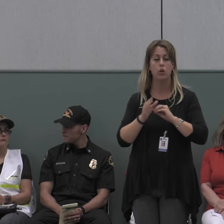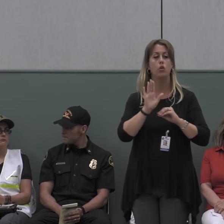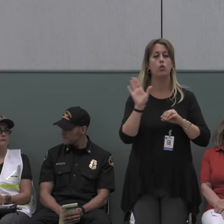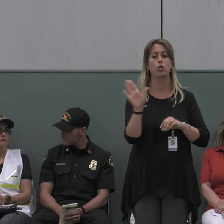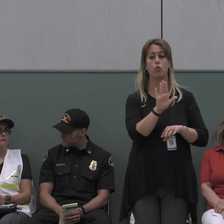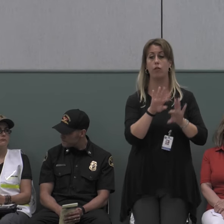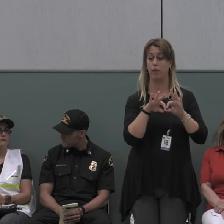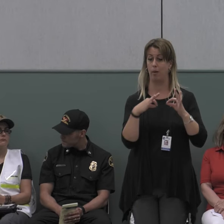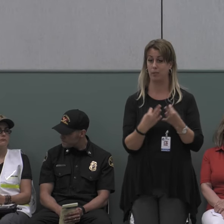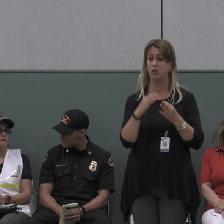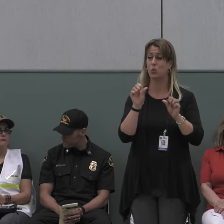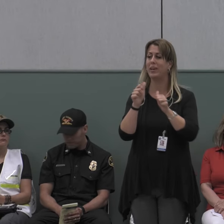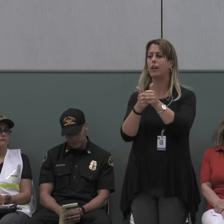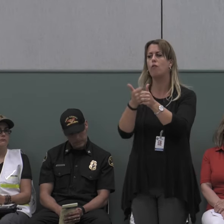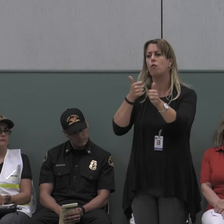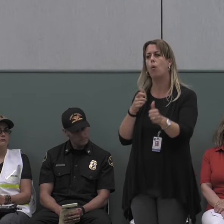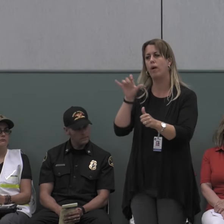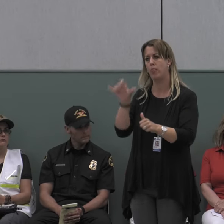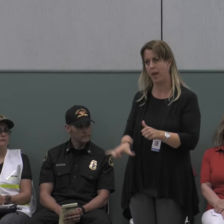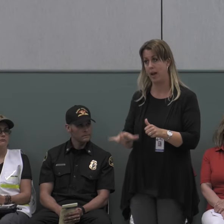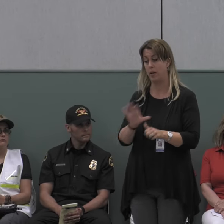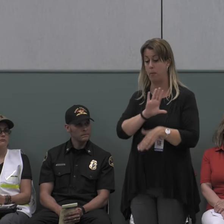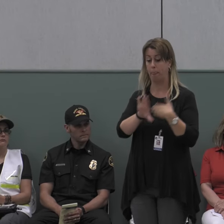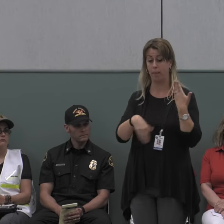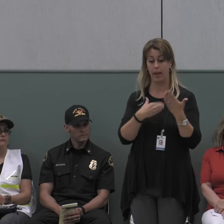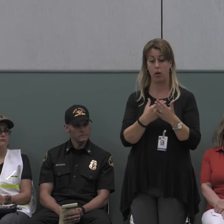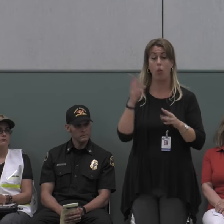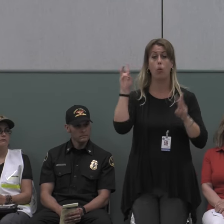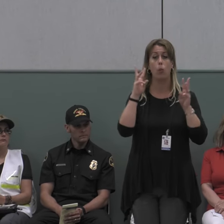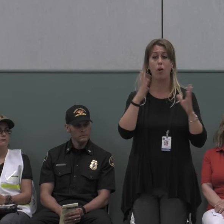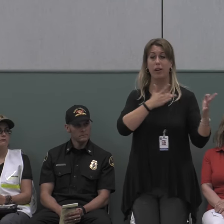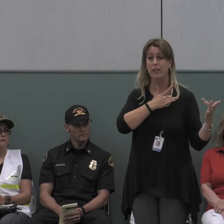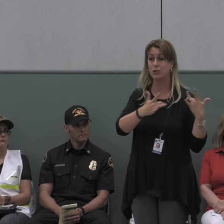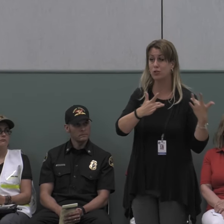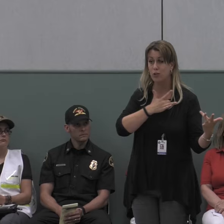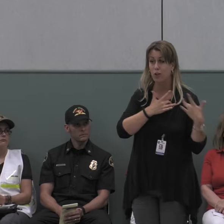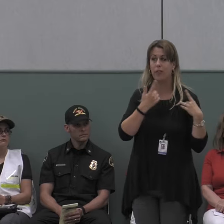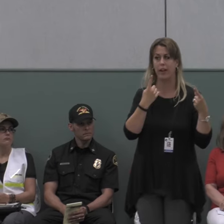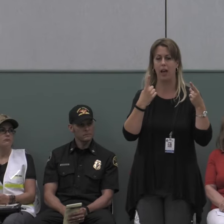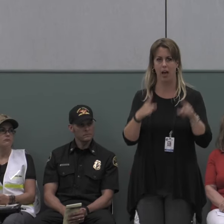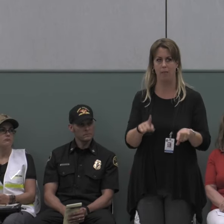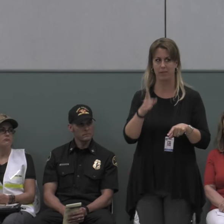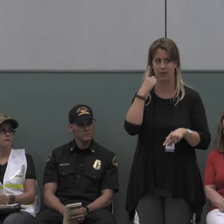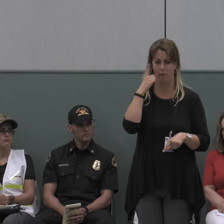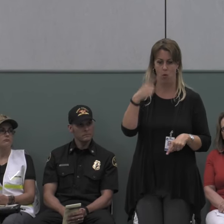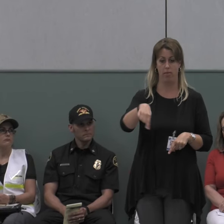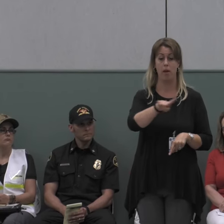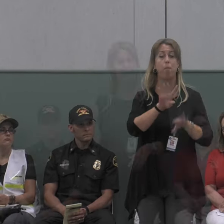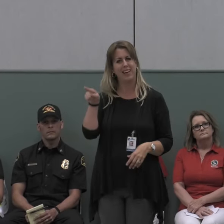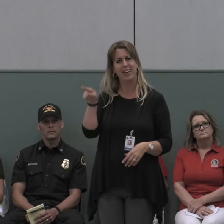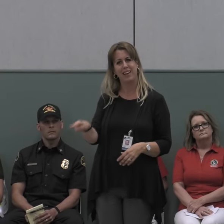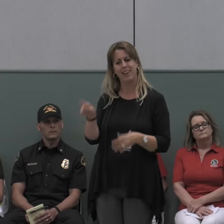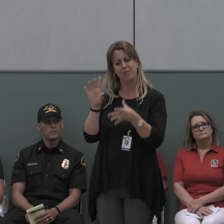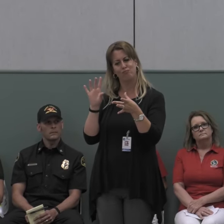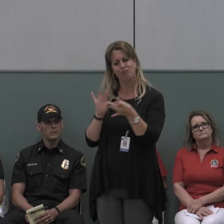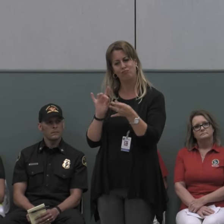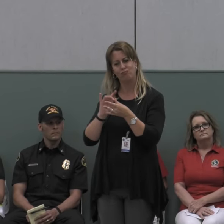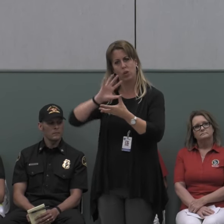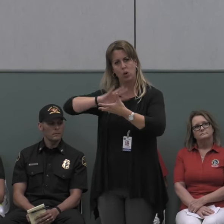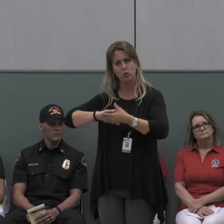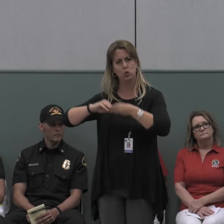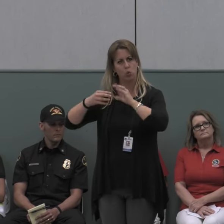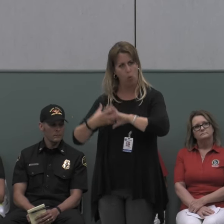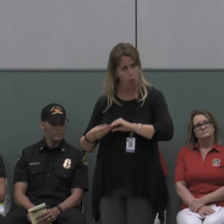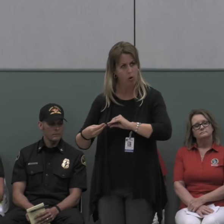that situation and the worry that brings to them and to the families involved. The family couldn't